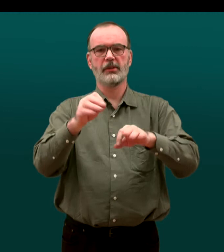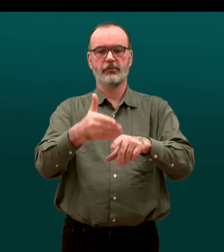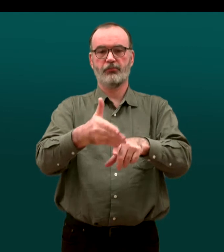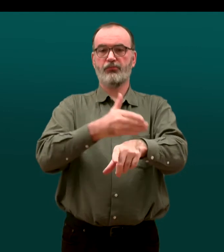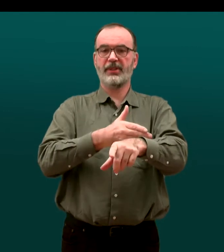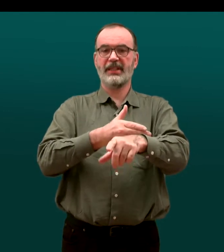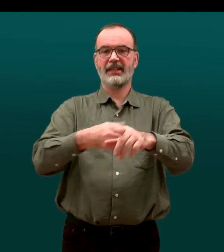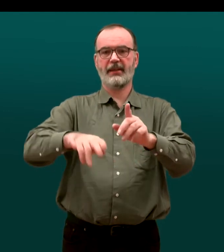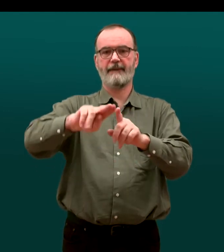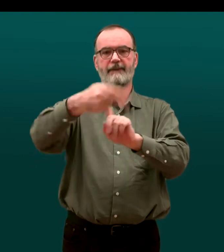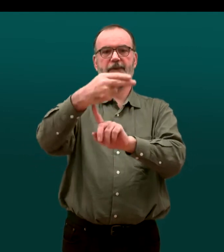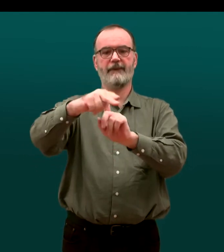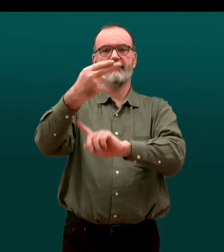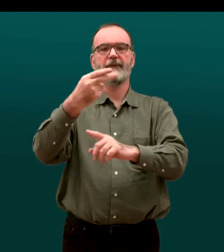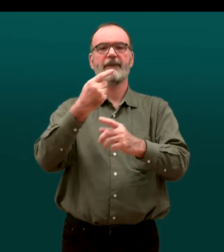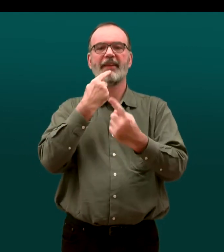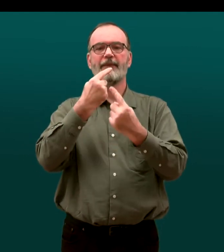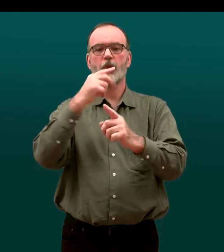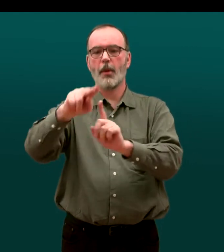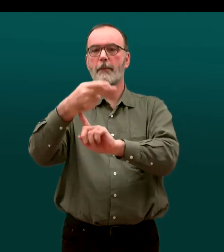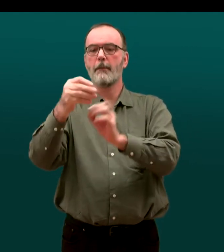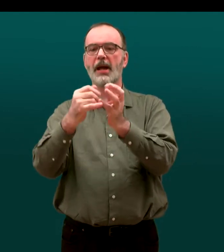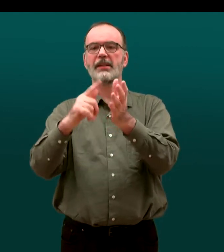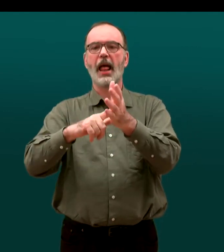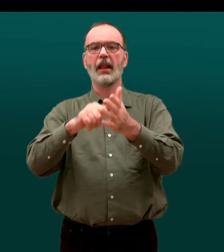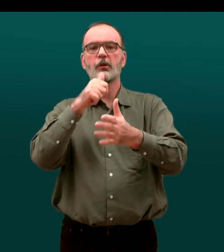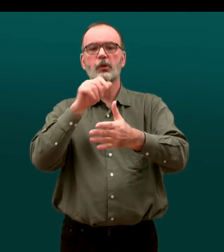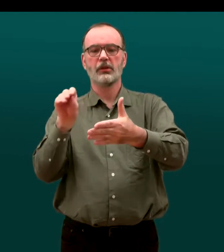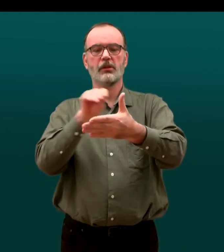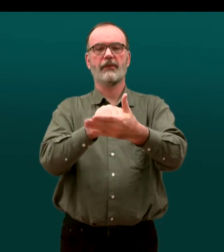Scope options for pre-flagging BSL users on client records